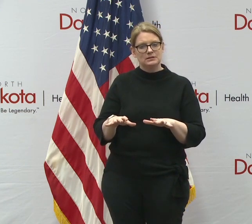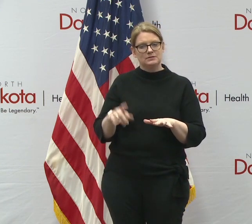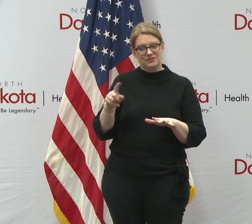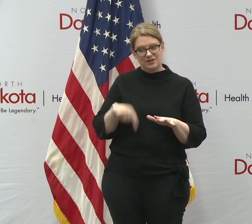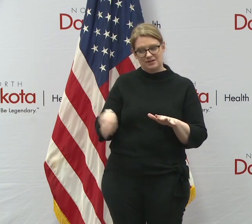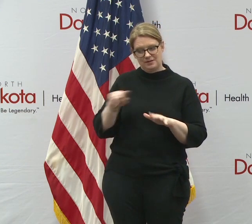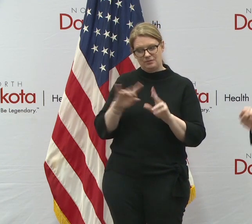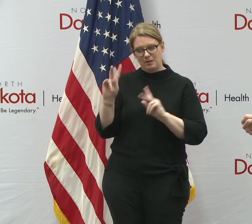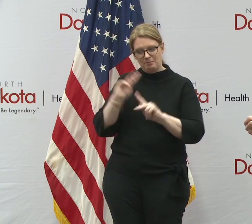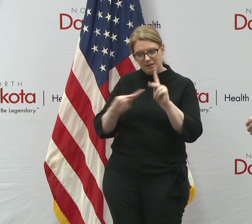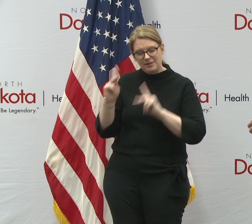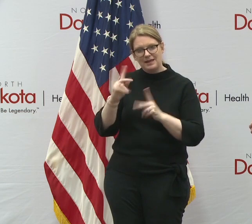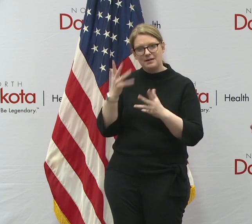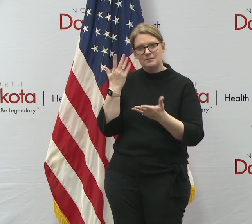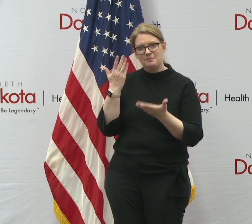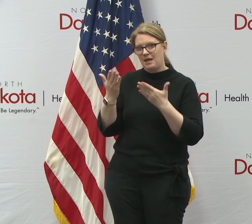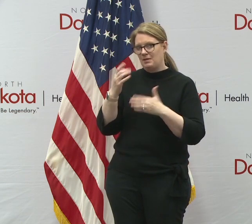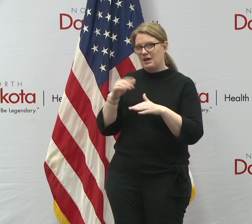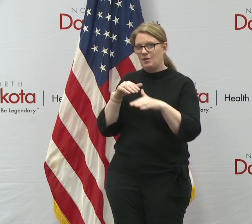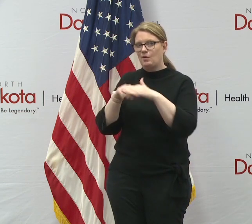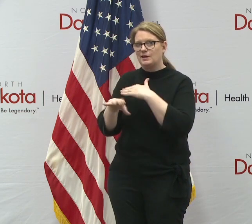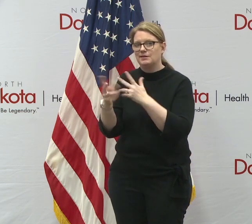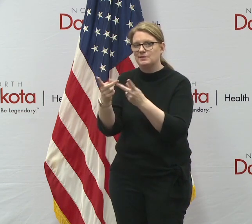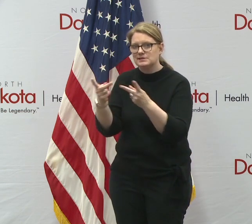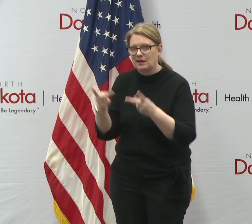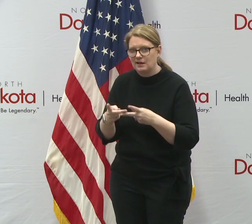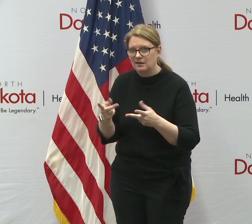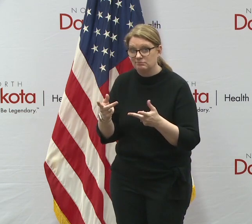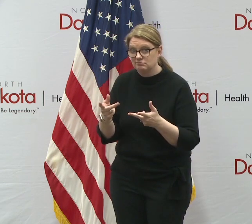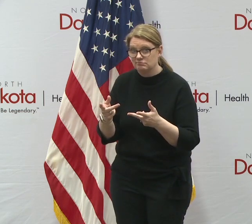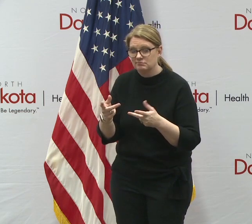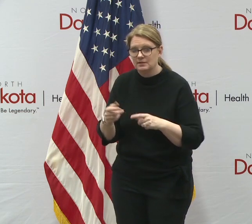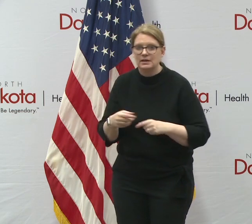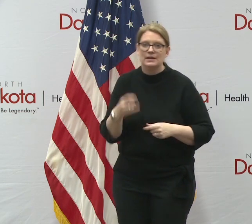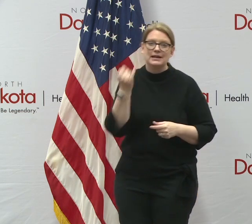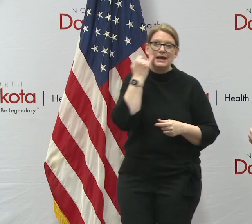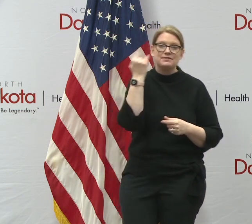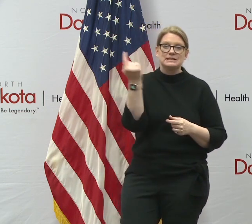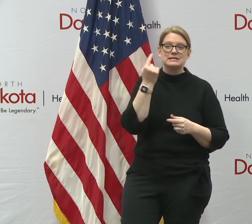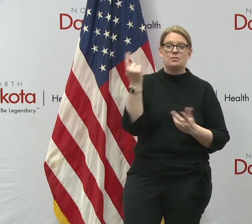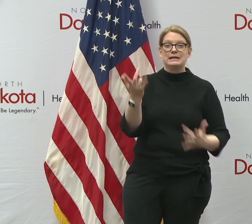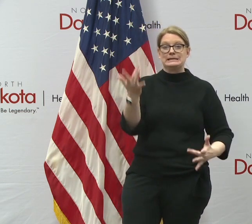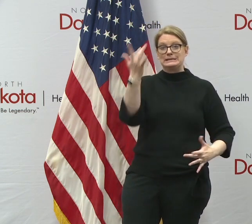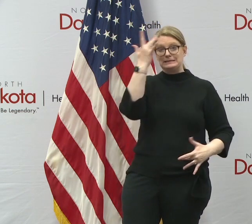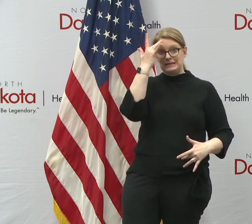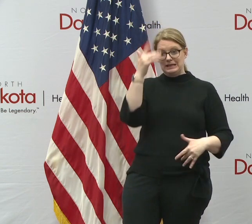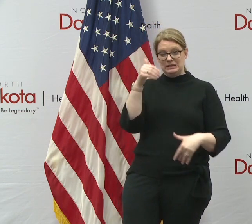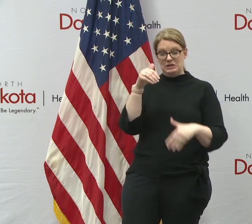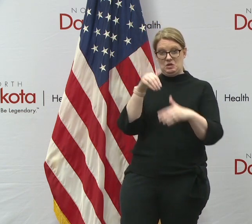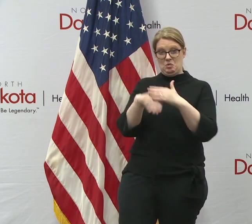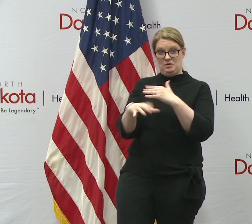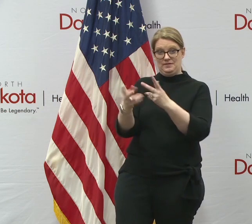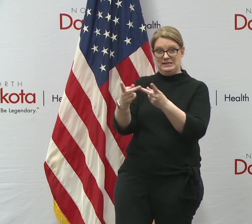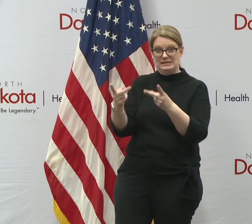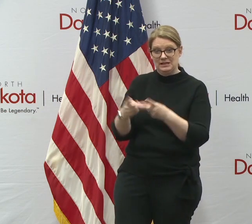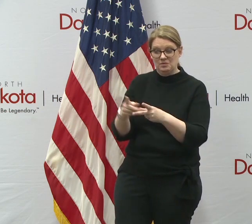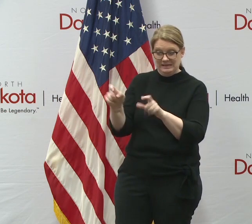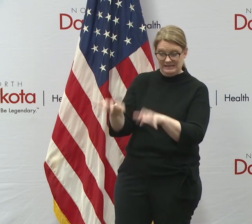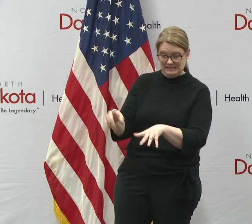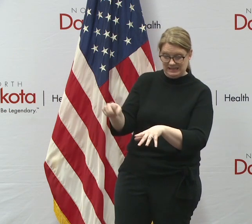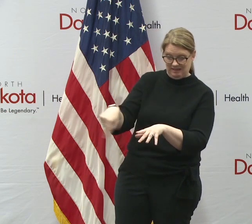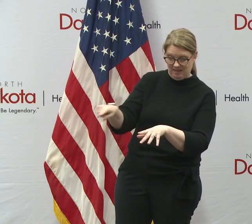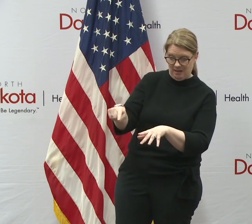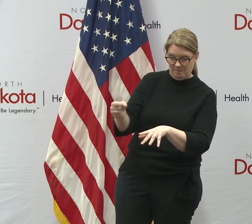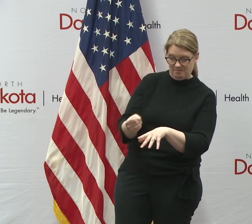tests for people that might be going into a facility, because if someone is sick enough to be going into a facility, we really want to be testing them, because that way